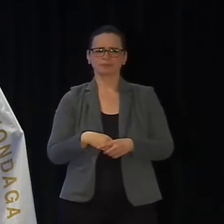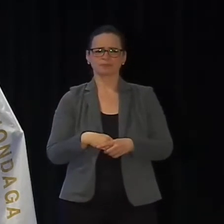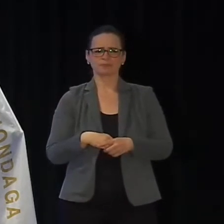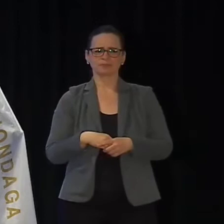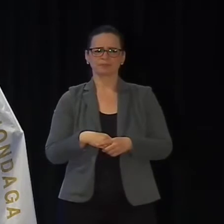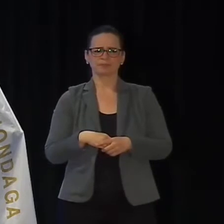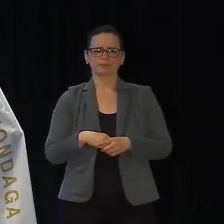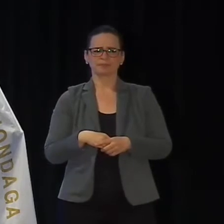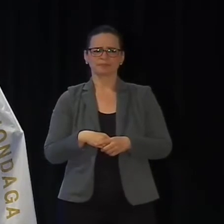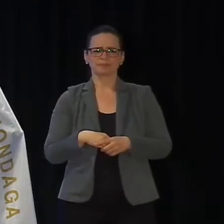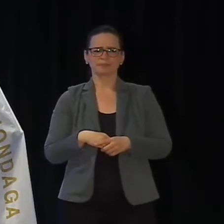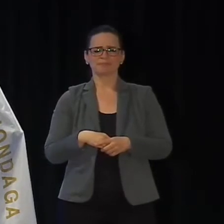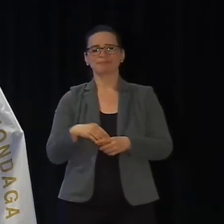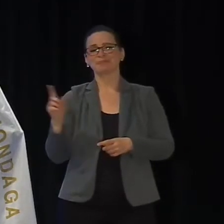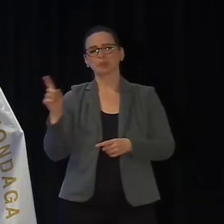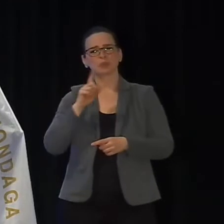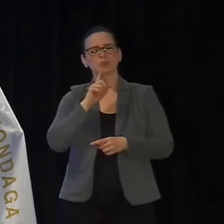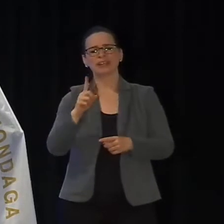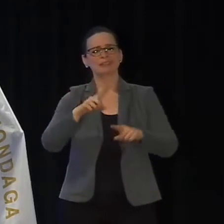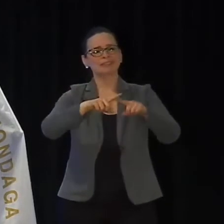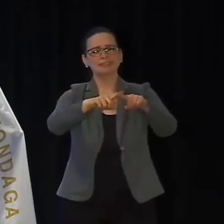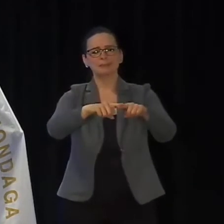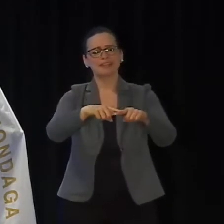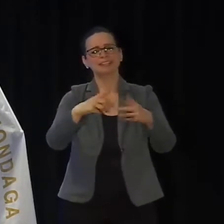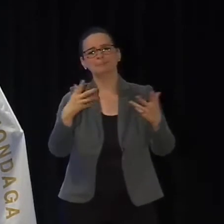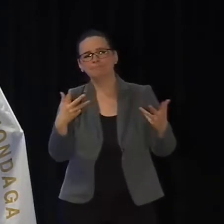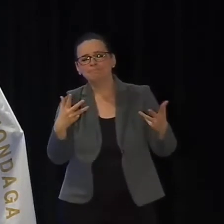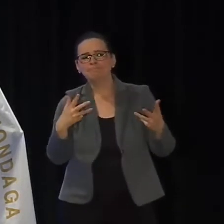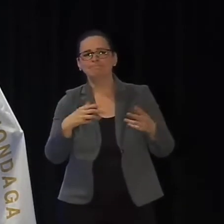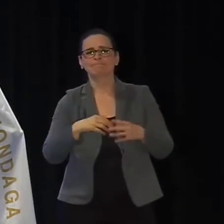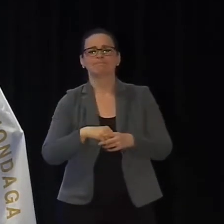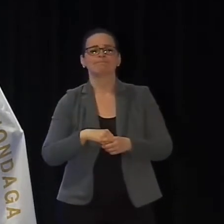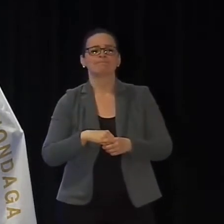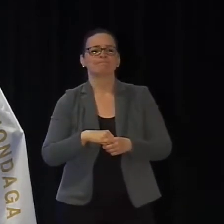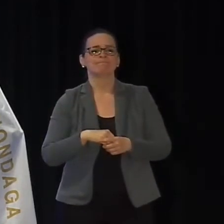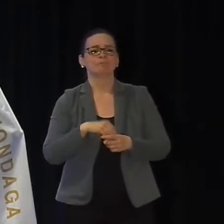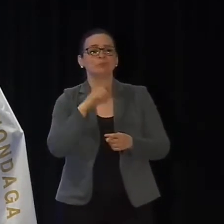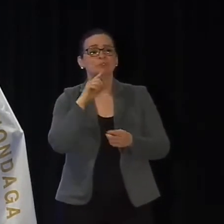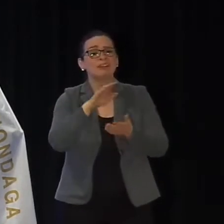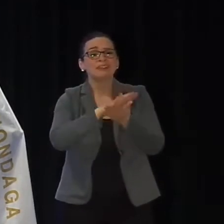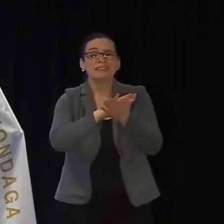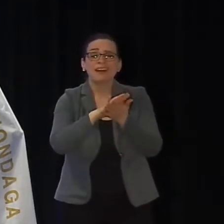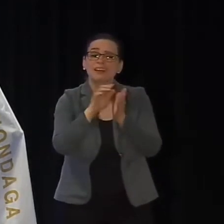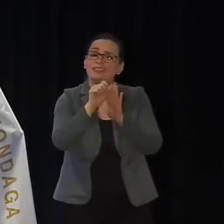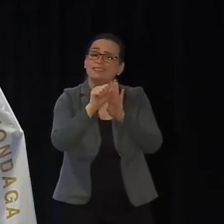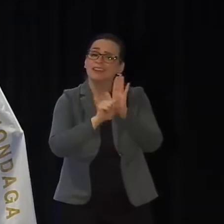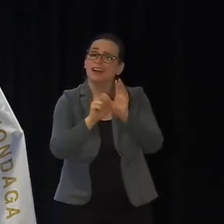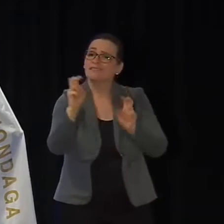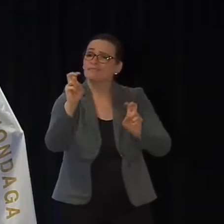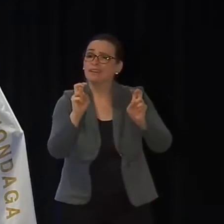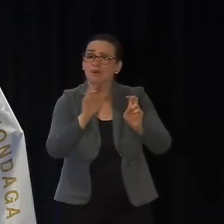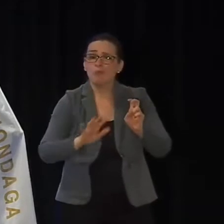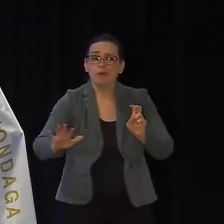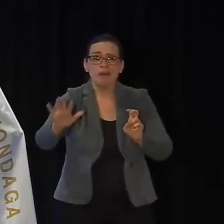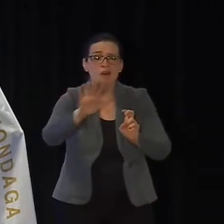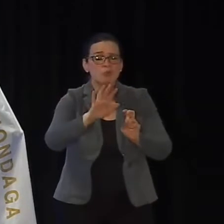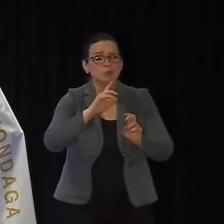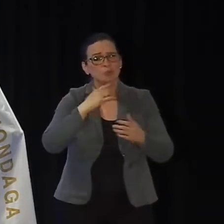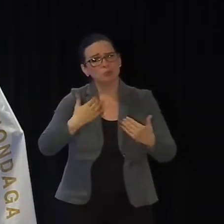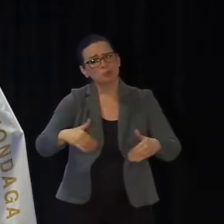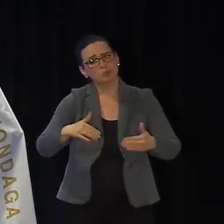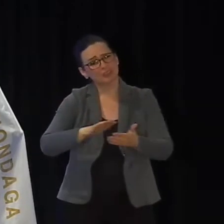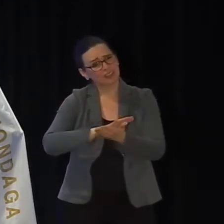It depends, right? So one of the things that has been nice is the fairground site really has, you've had really two pretty large